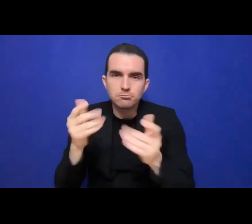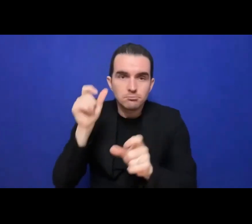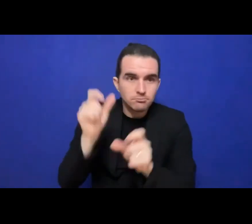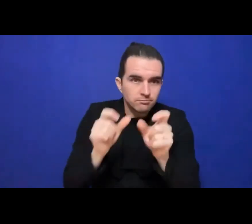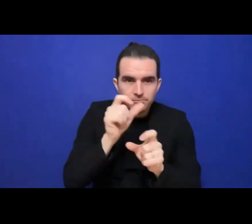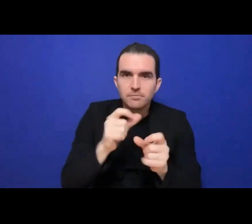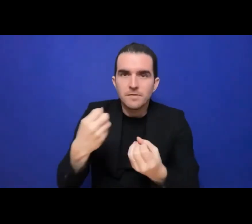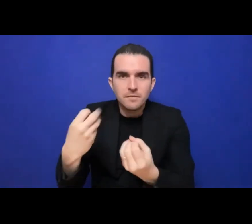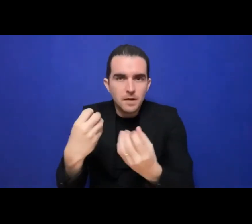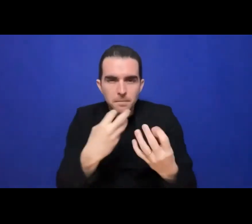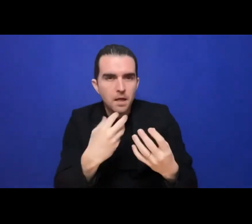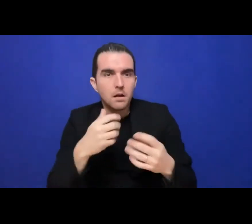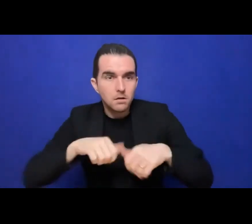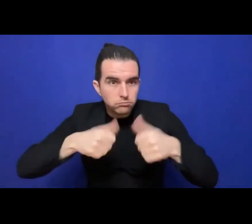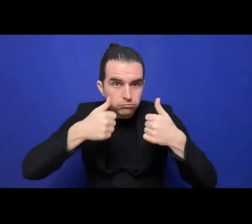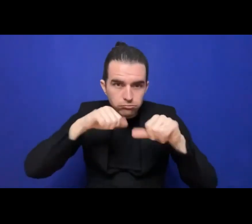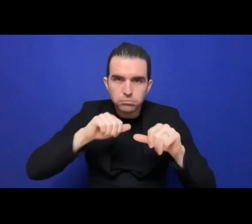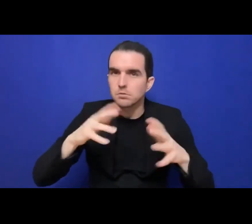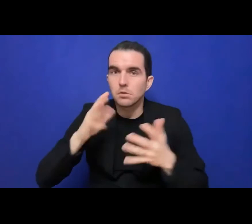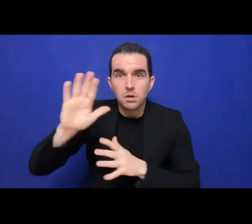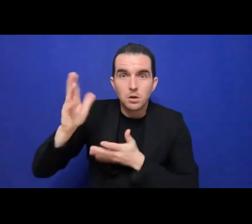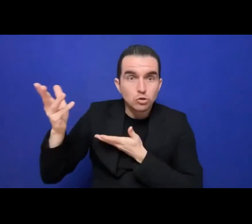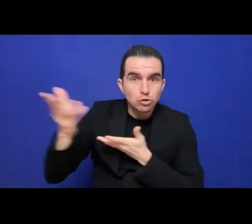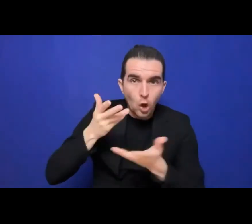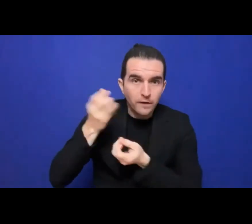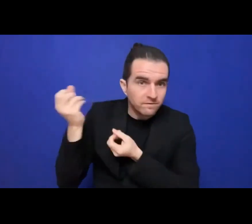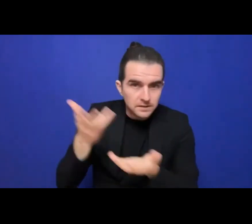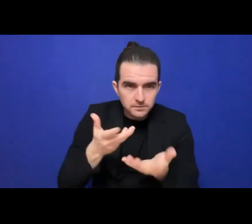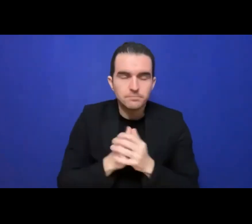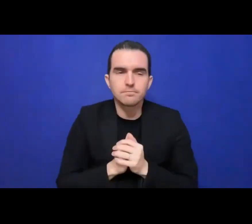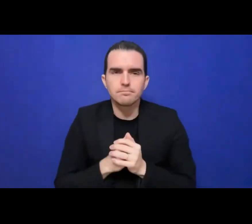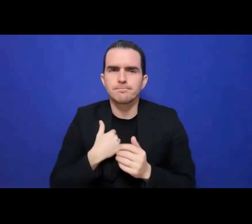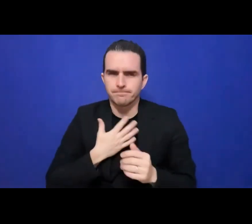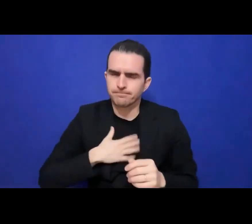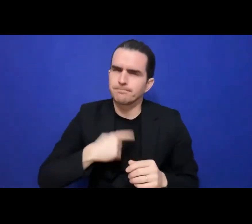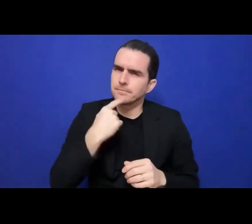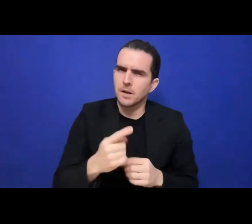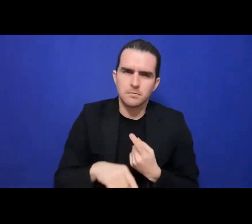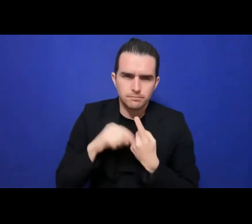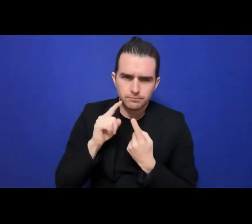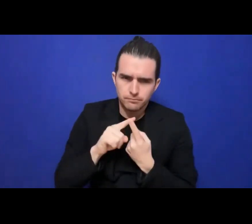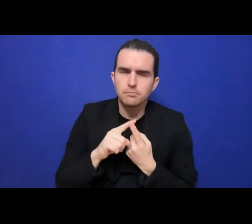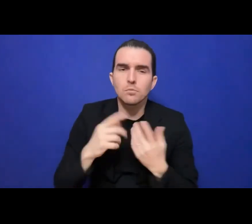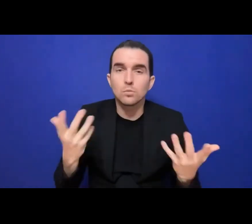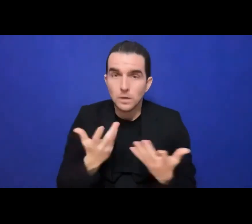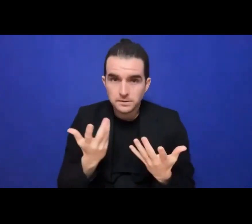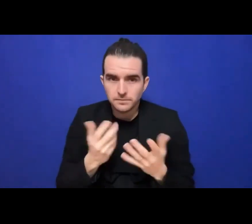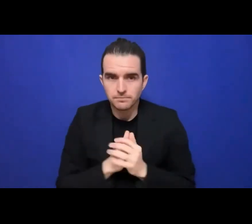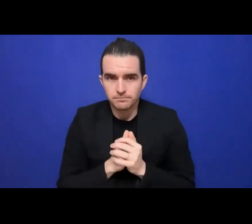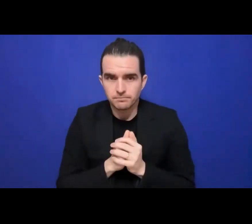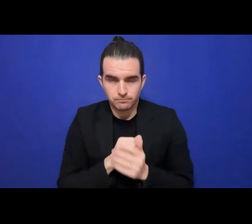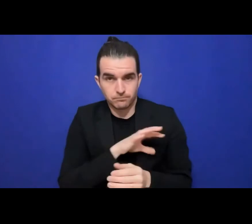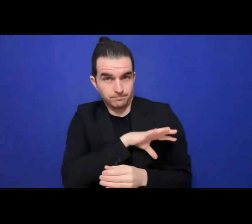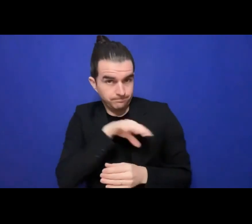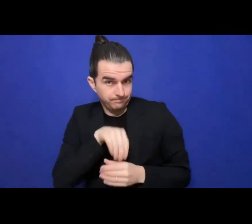Let me also say that one critical thing is to involve them in the monitoring and actually to educate them to make the community